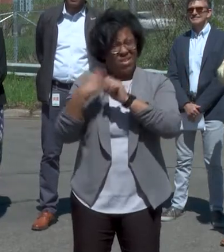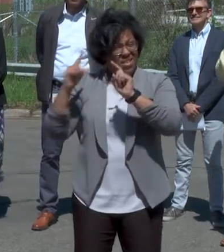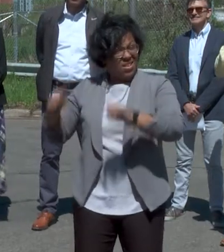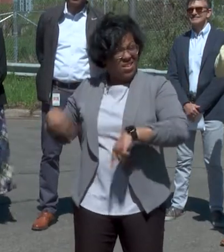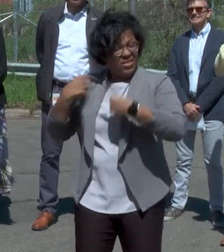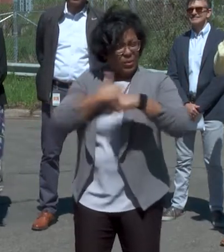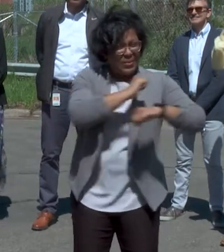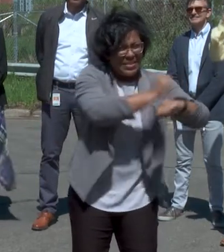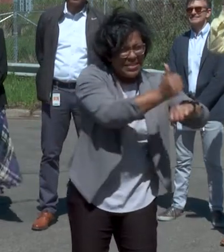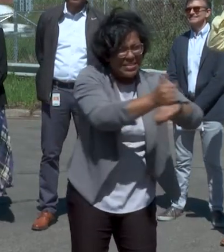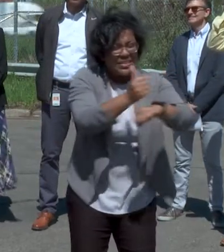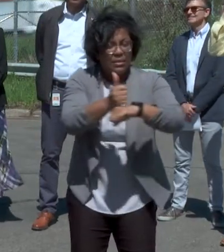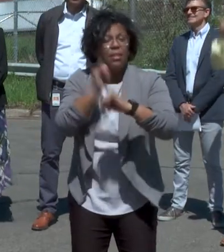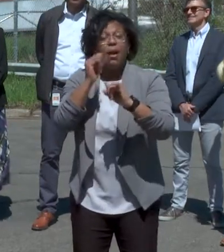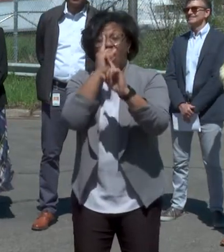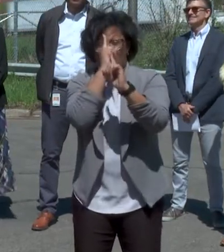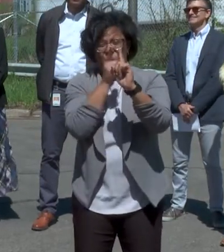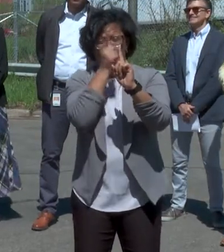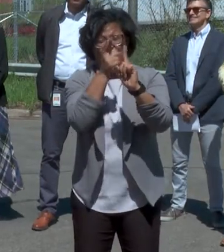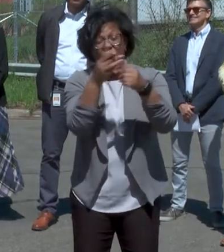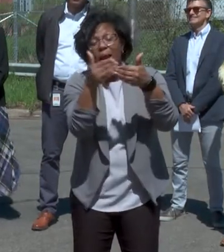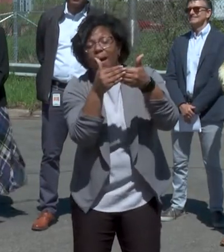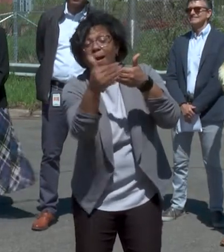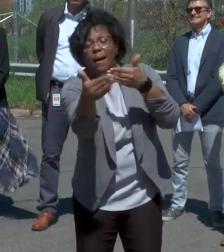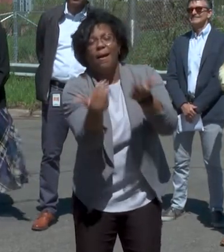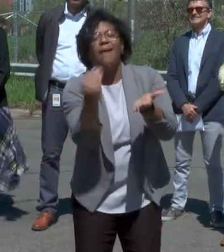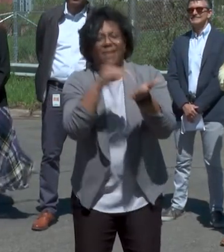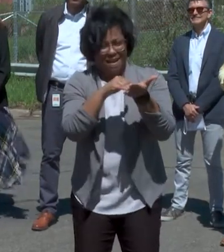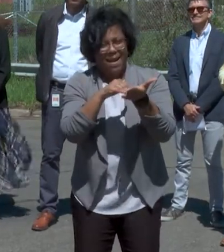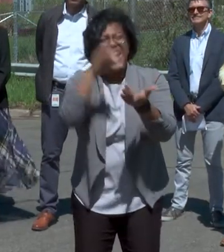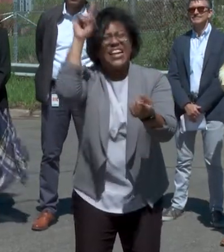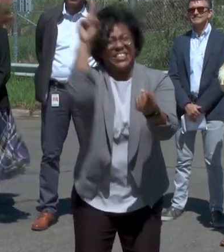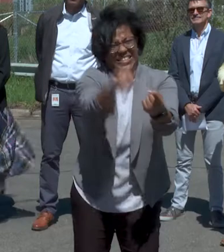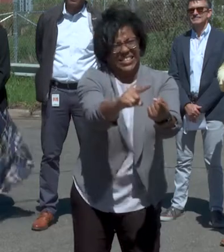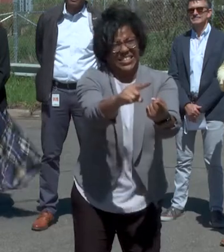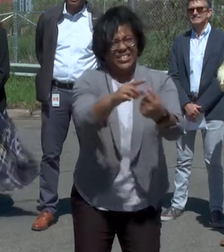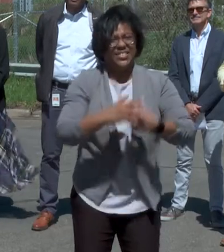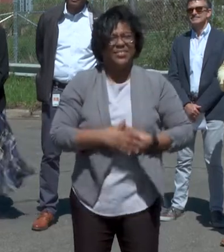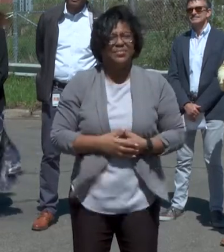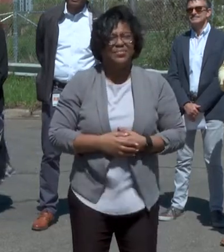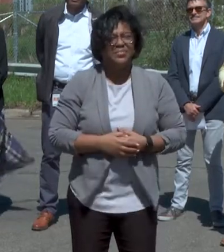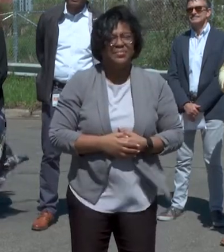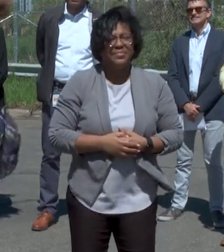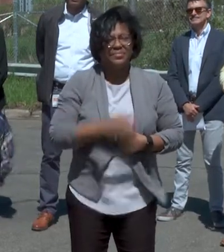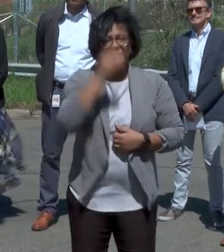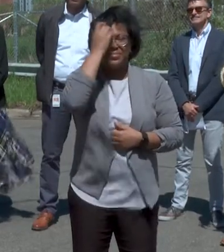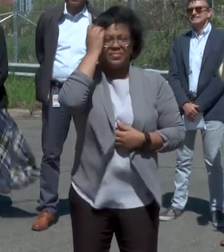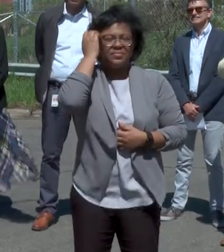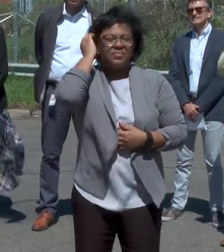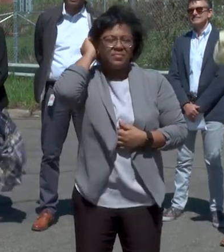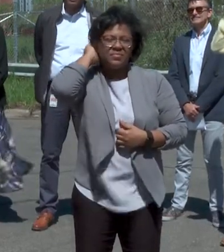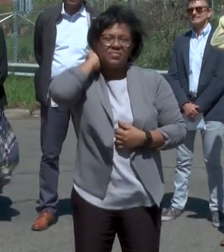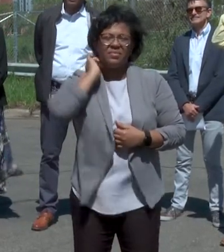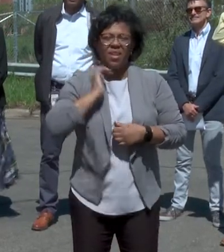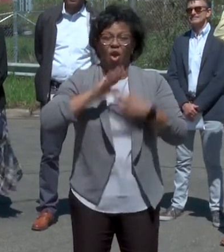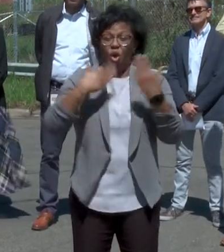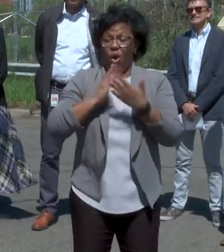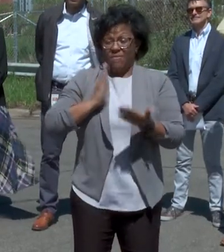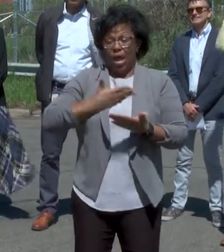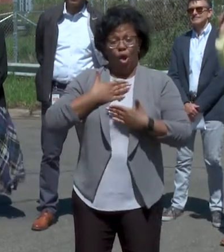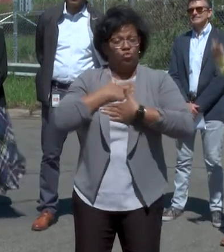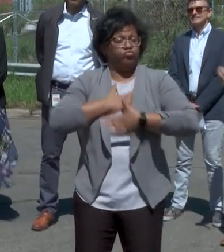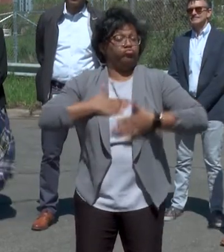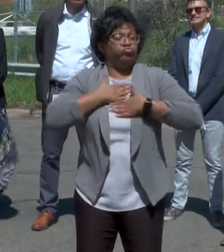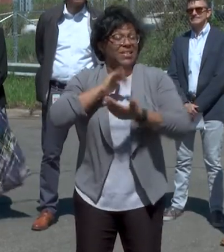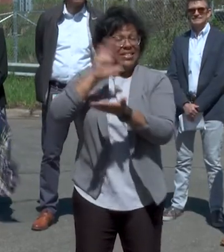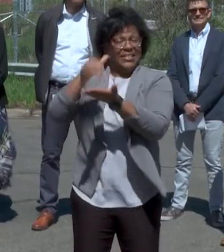next 4 years. To reach these goals, we are switching all of our recreation centers to 100%